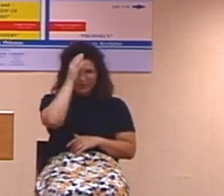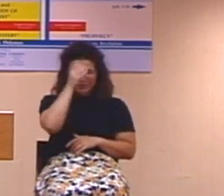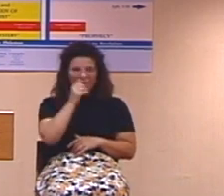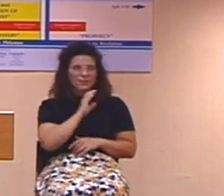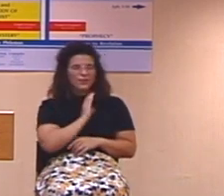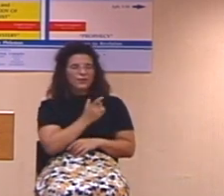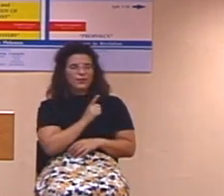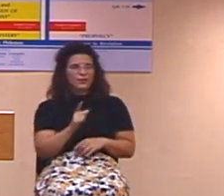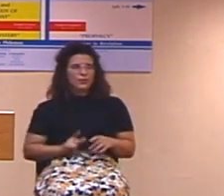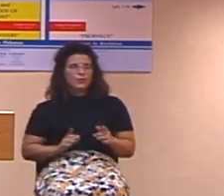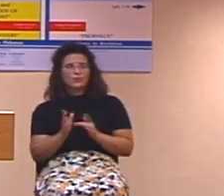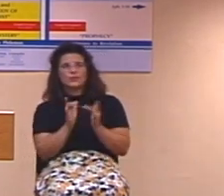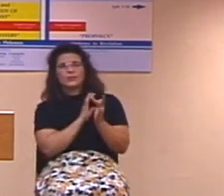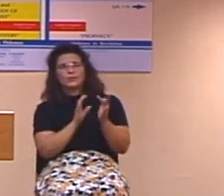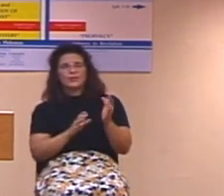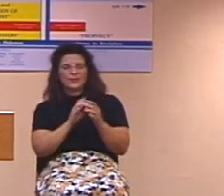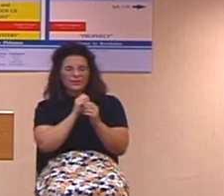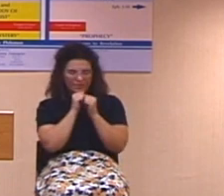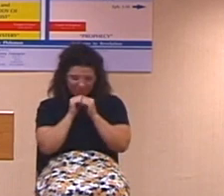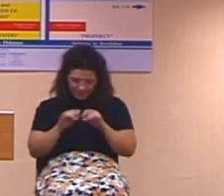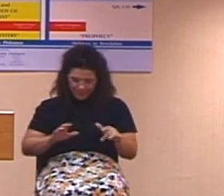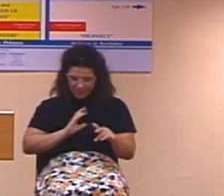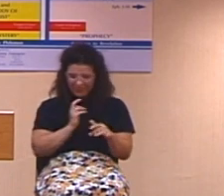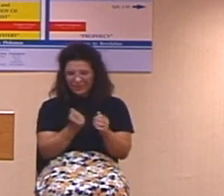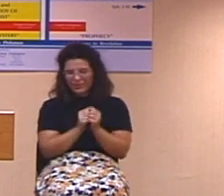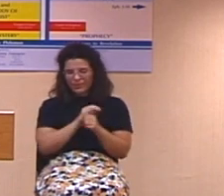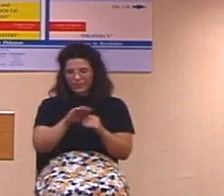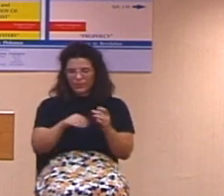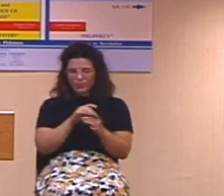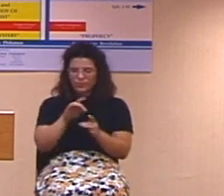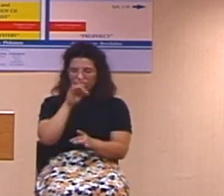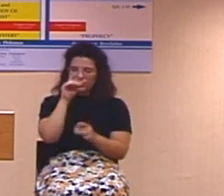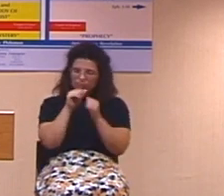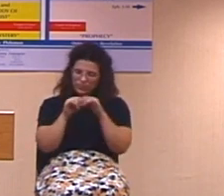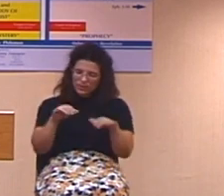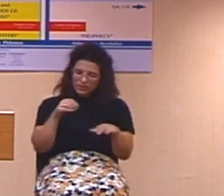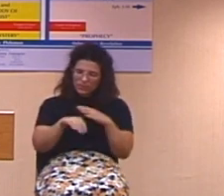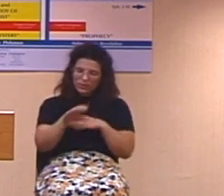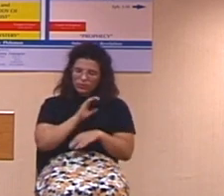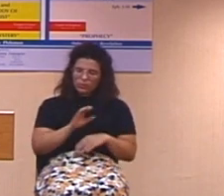us with all spiritual blessings in heavenly places in Christ. What's he done?